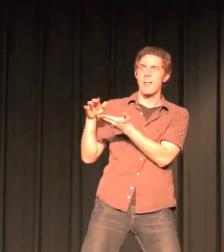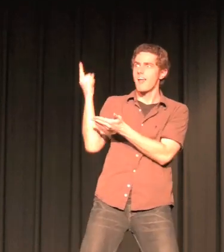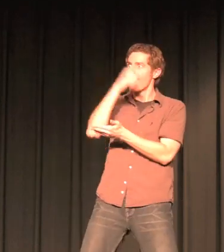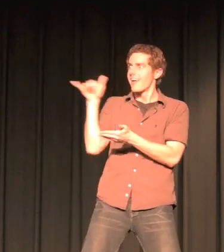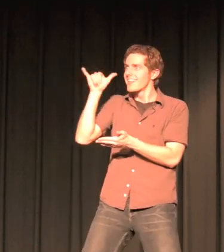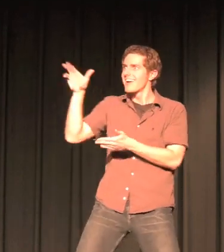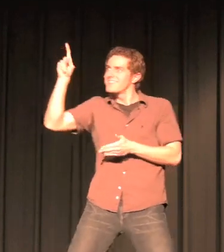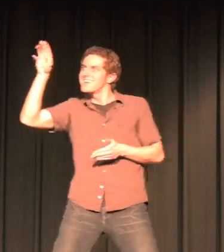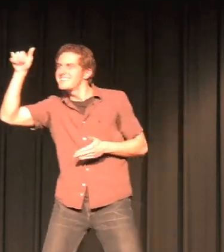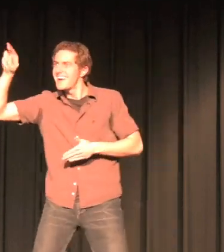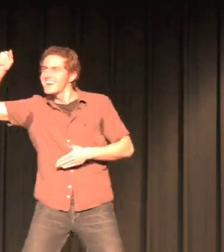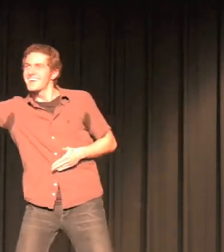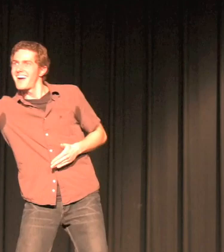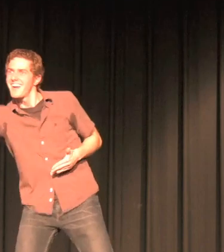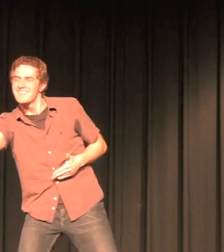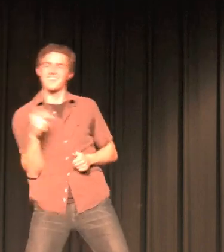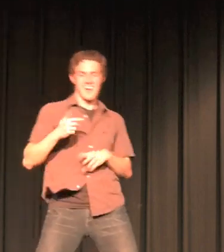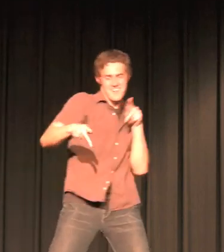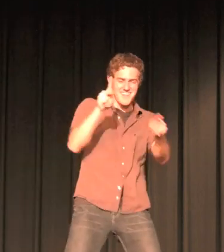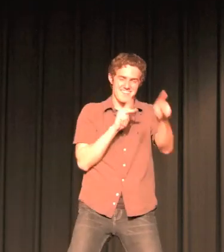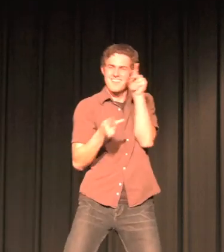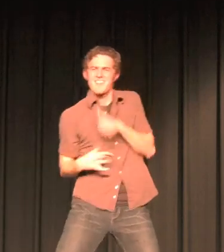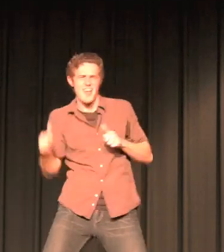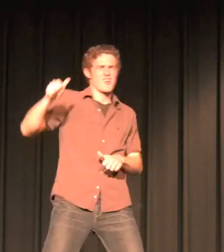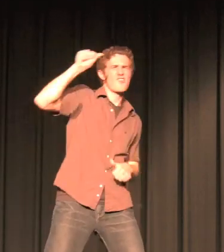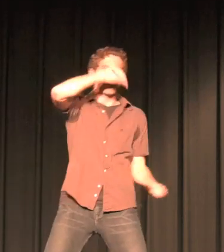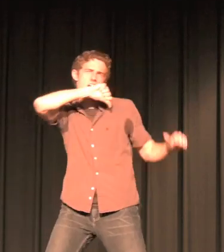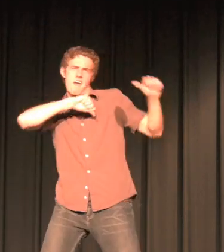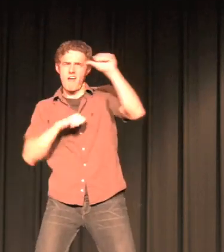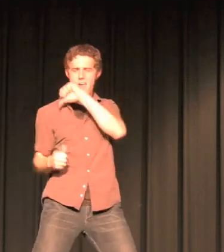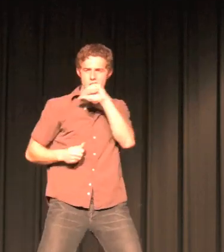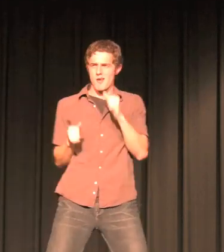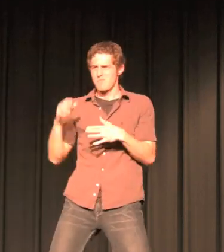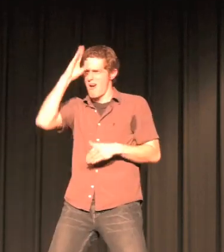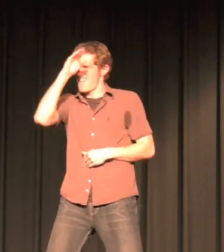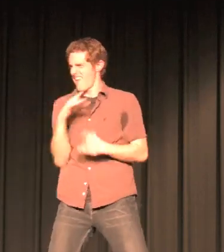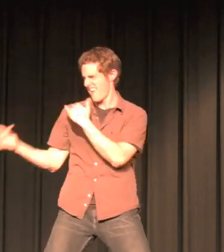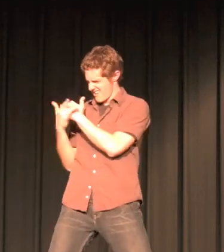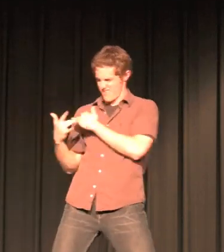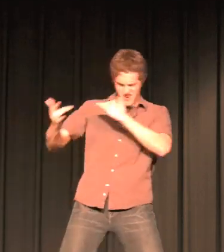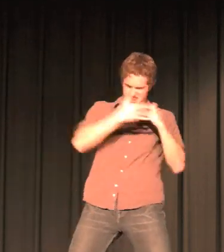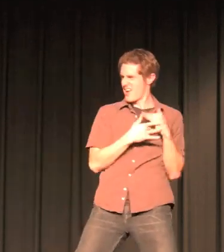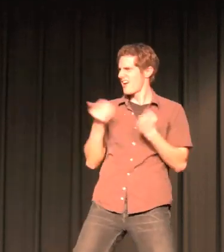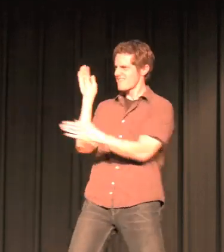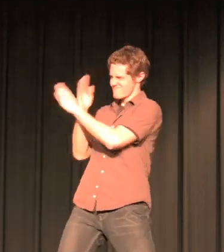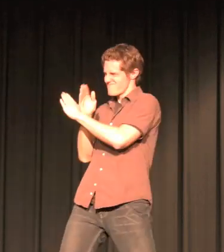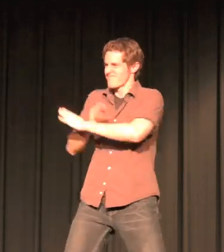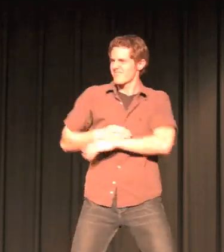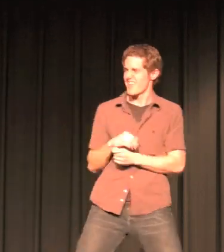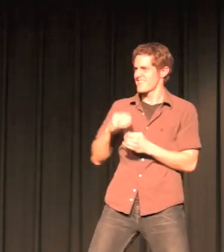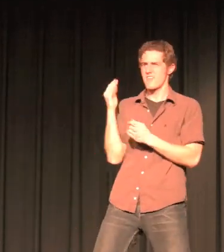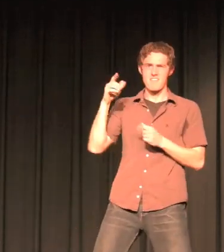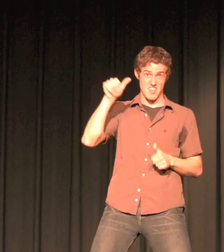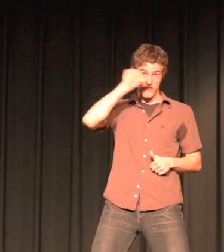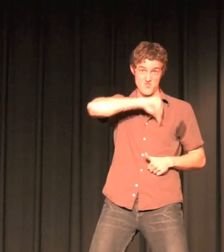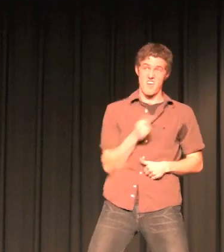they look like Mick Jagger. I'm talking about everybody getting drunk, drunk. Boys trying to touch my junk, junk. And it's not gonna be getting too